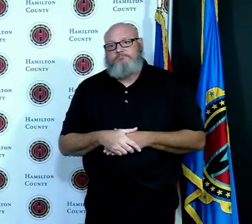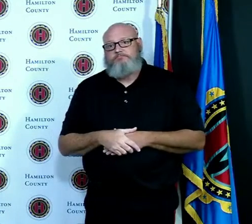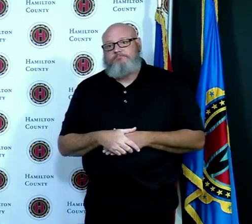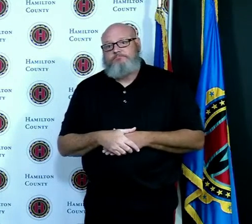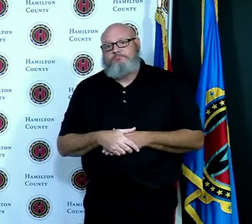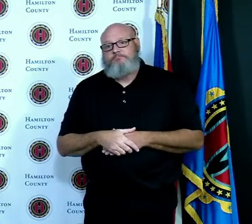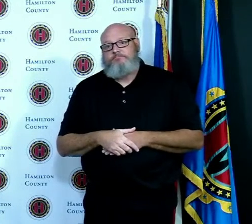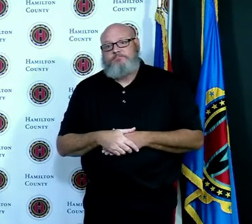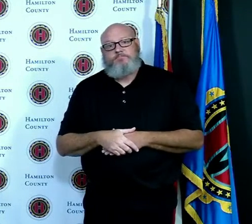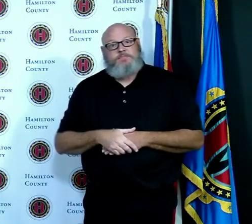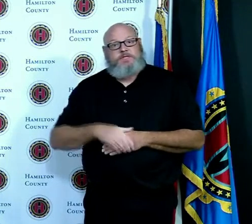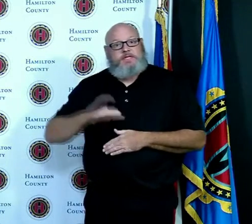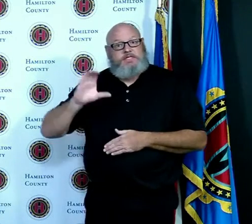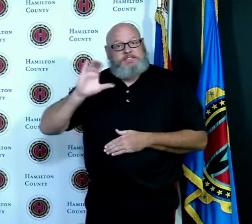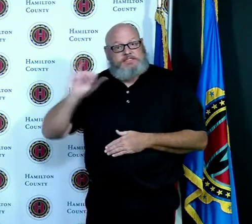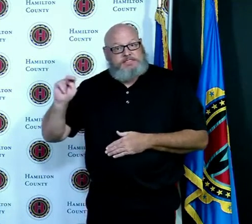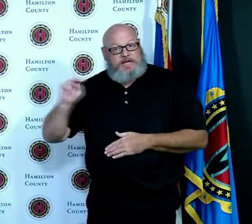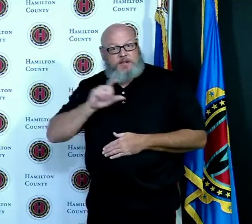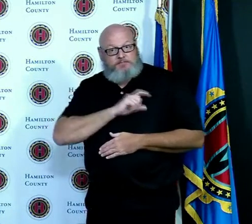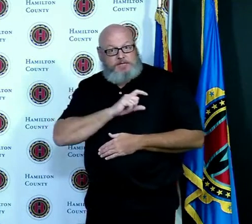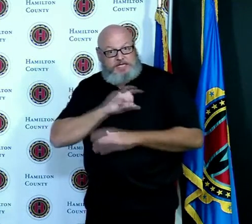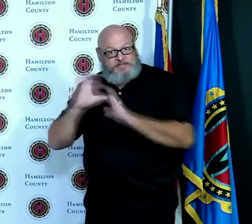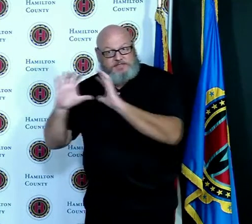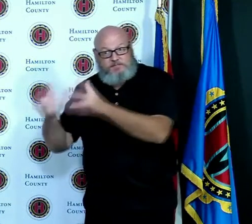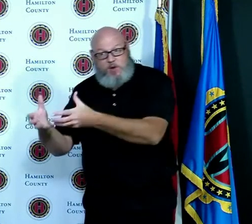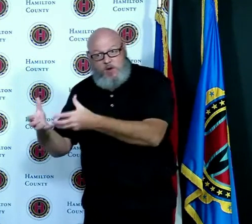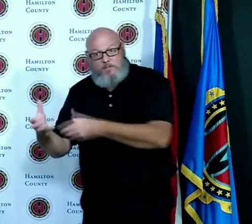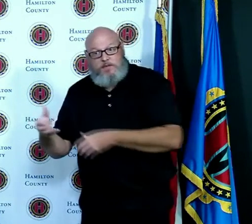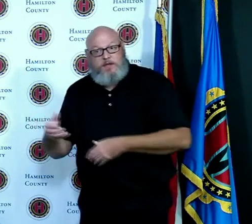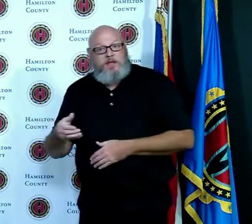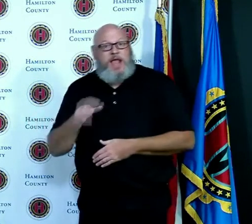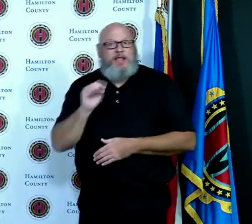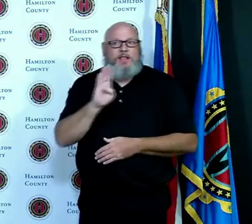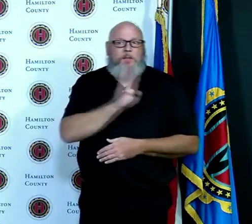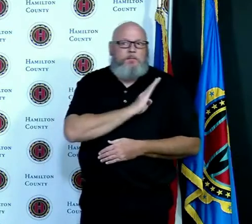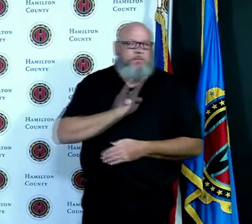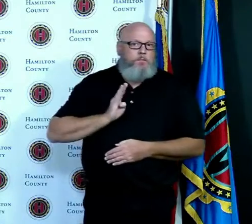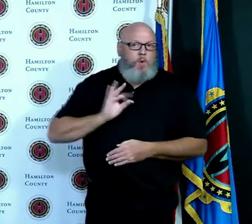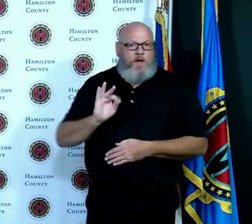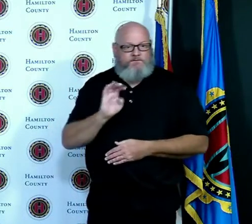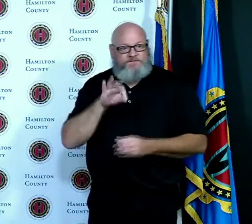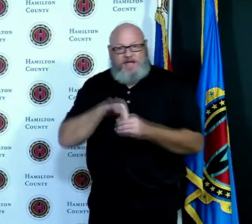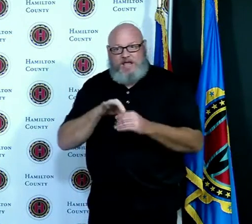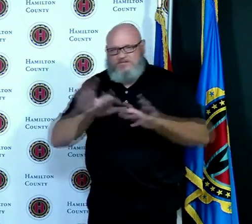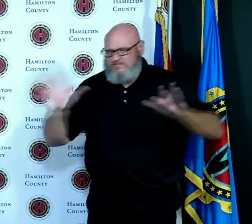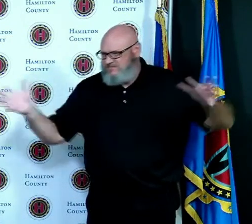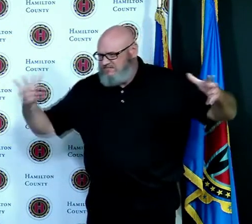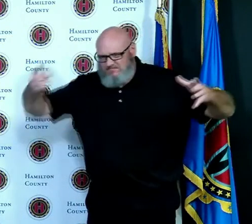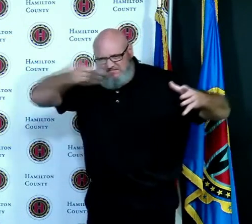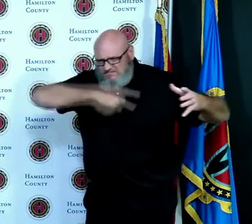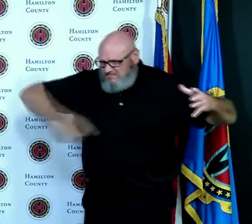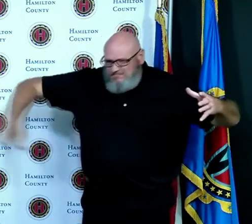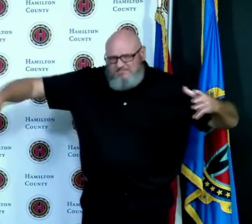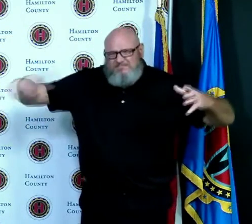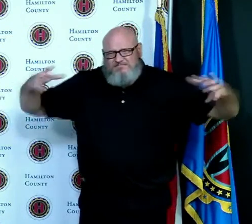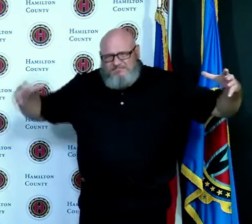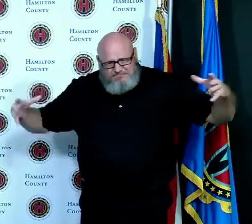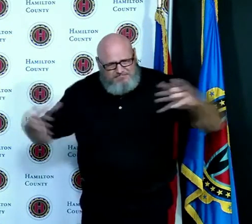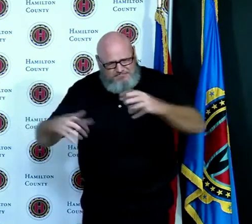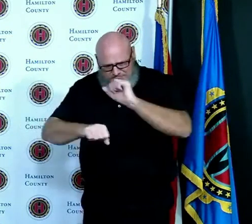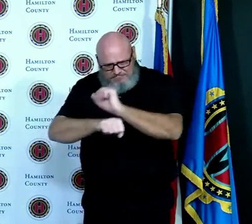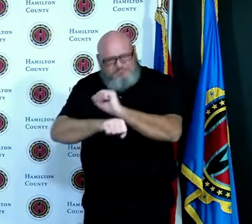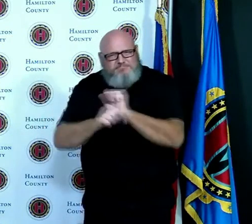We have, as an aside, been made aware that there is a post-election demonstration today being planned